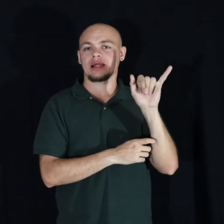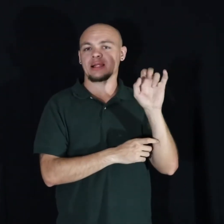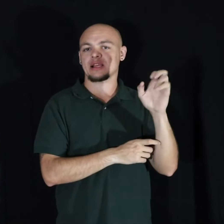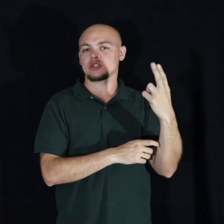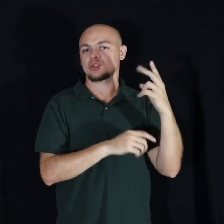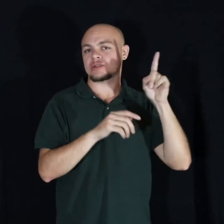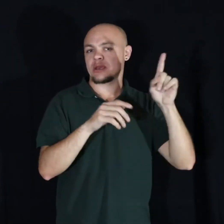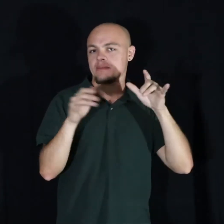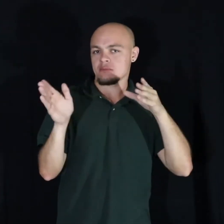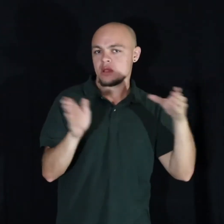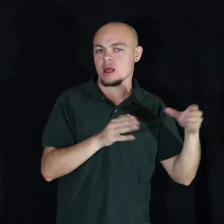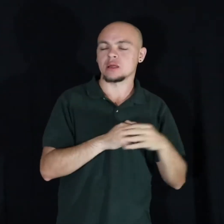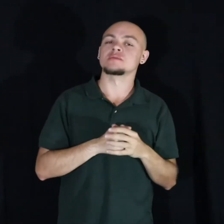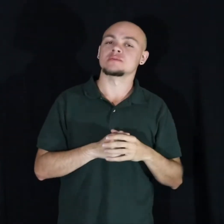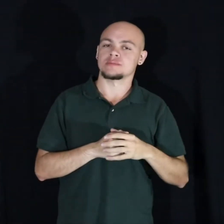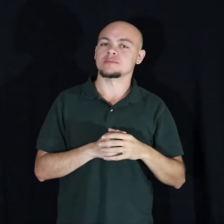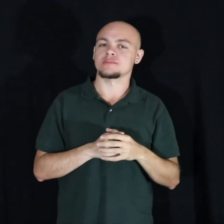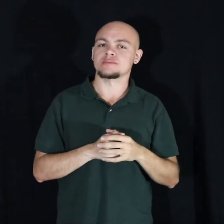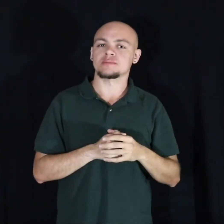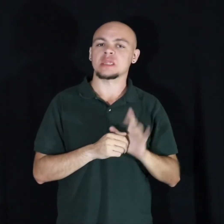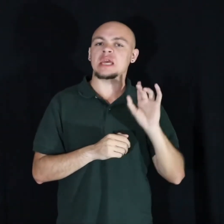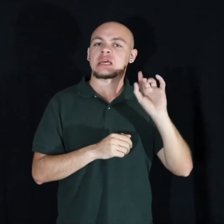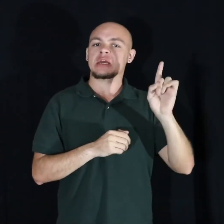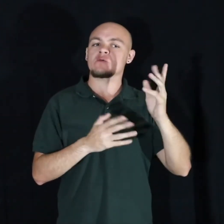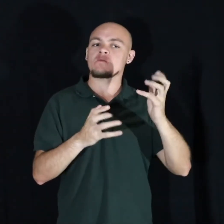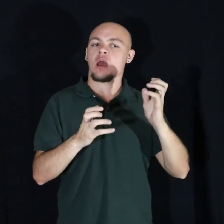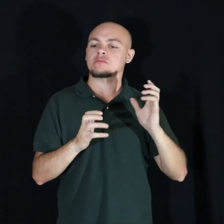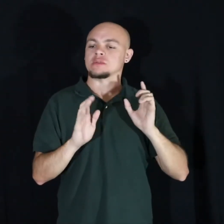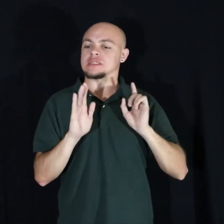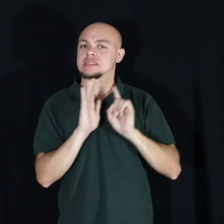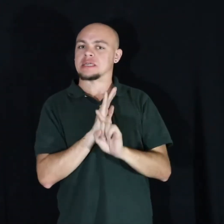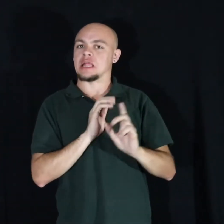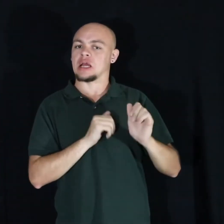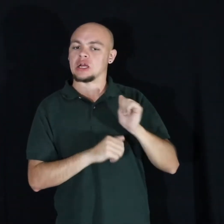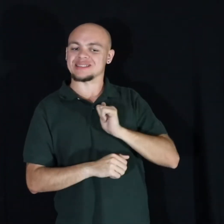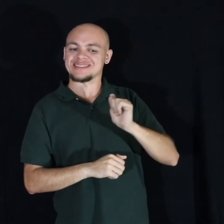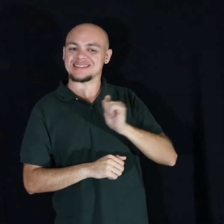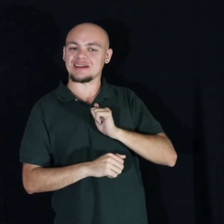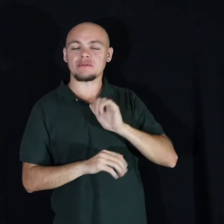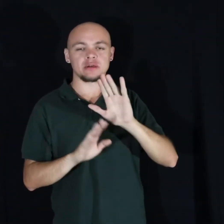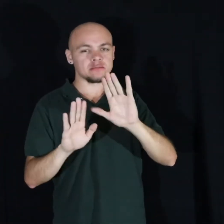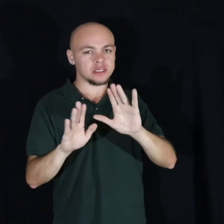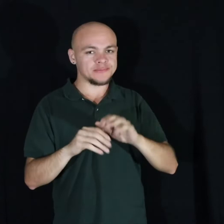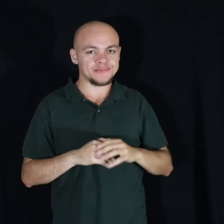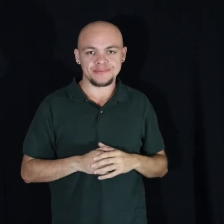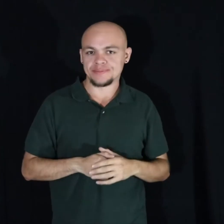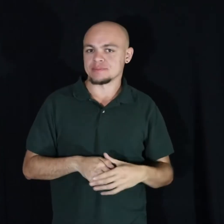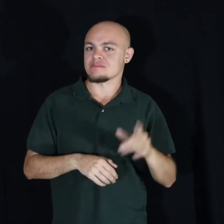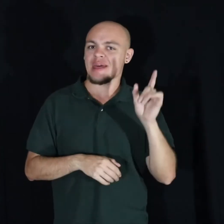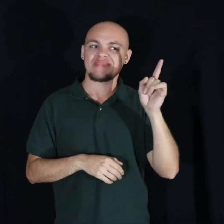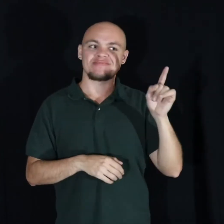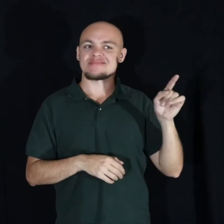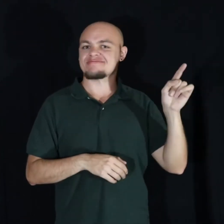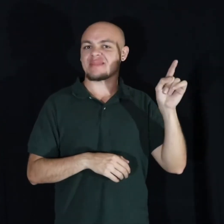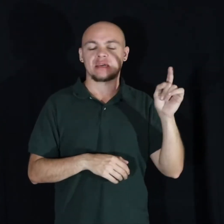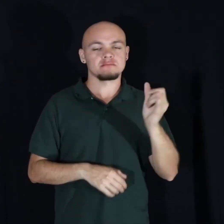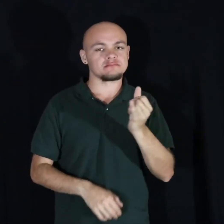be the executioners of our own history. However, they are